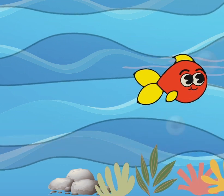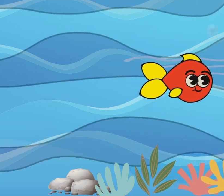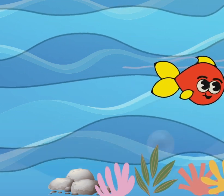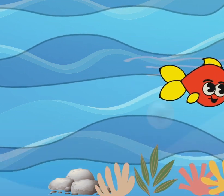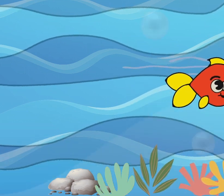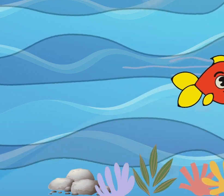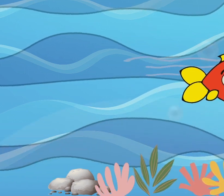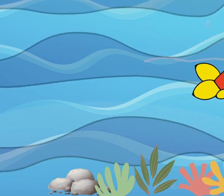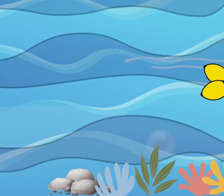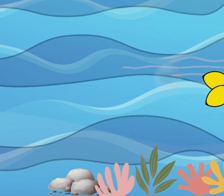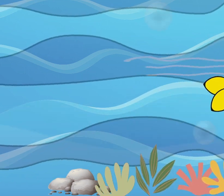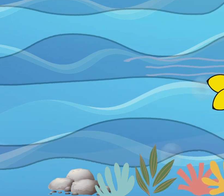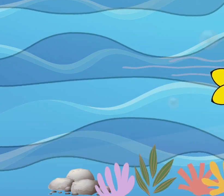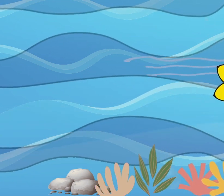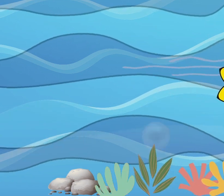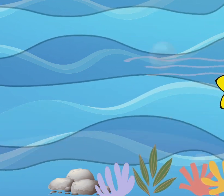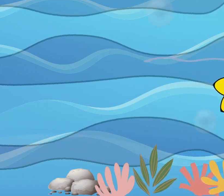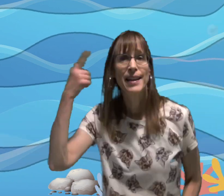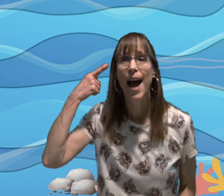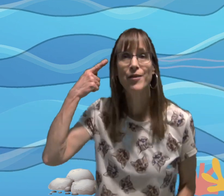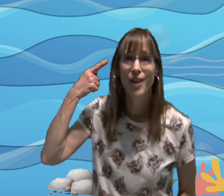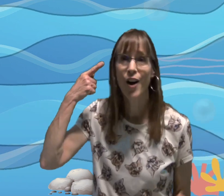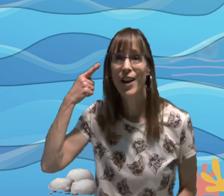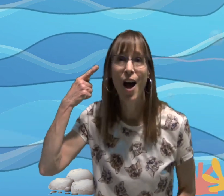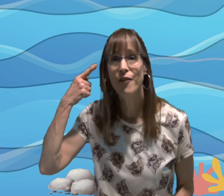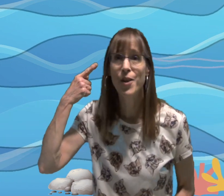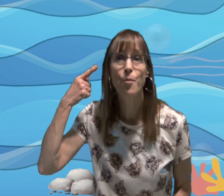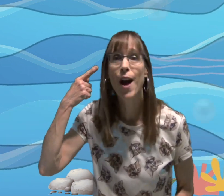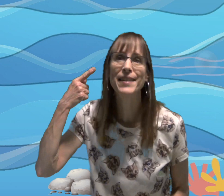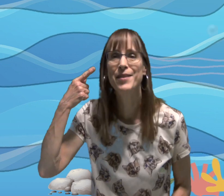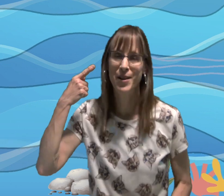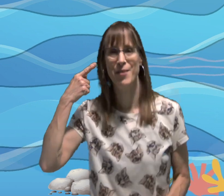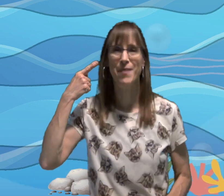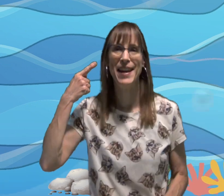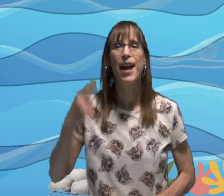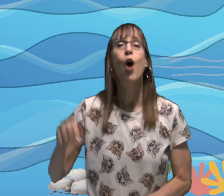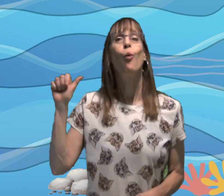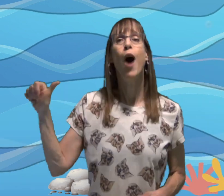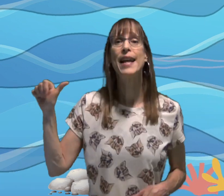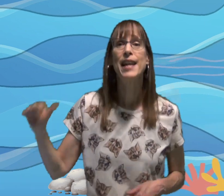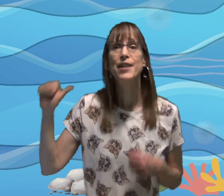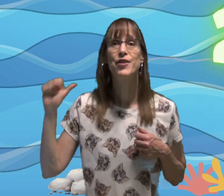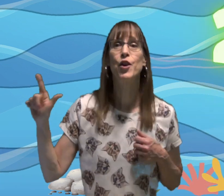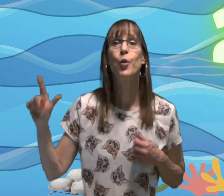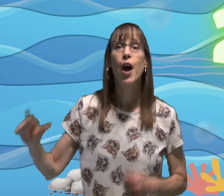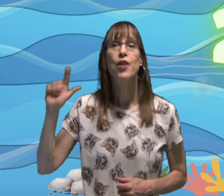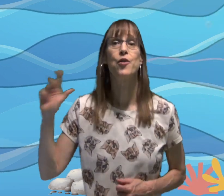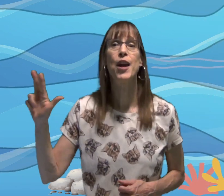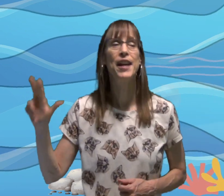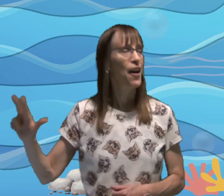There's an octopus in the ocean deep. Count all of the brains with me. One,